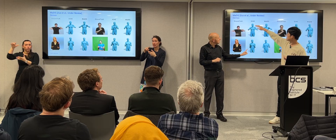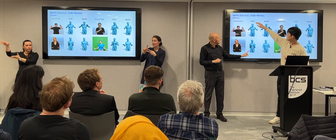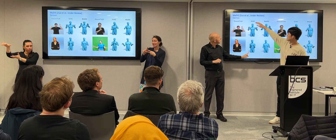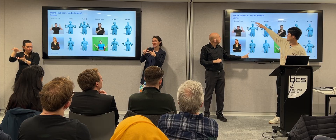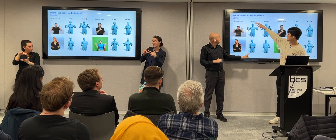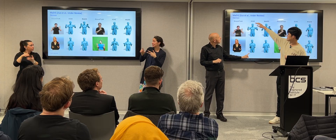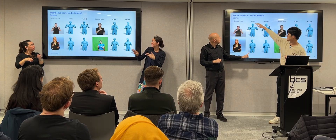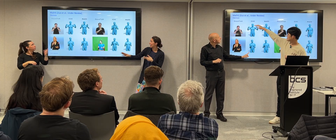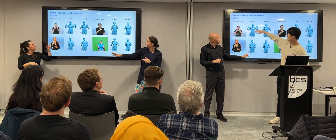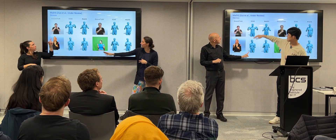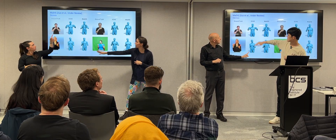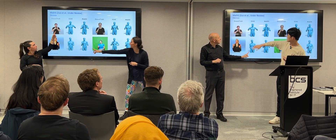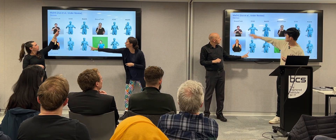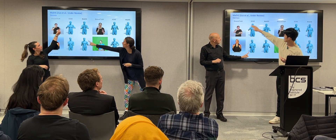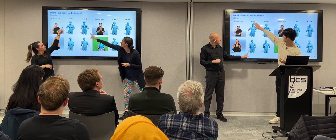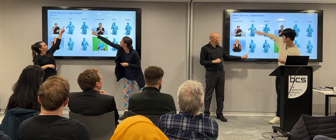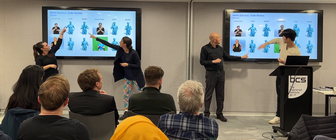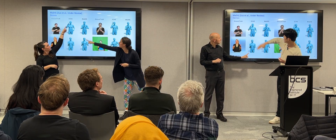column